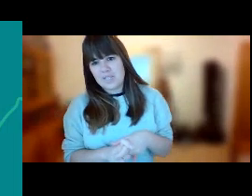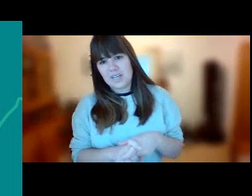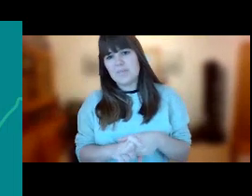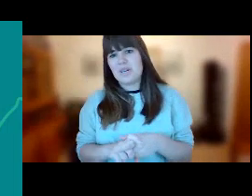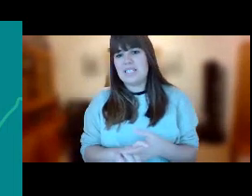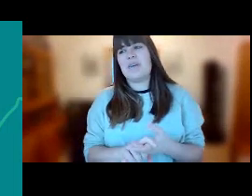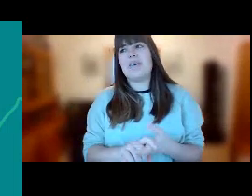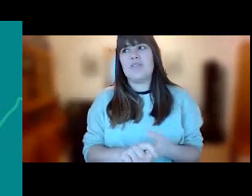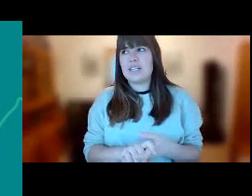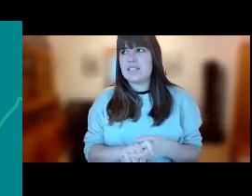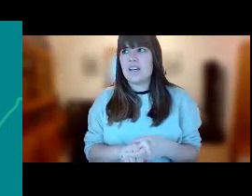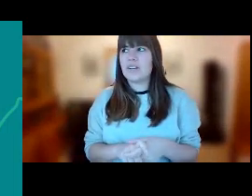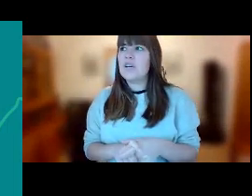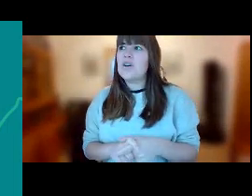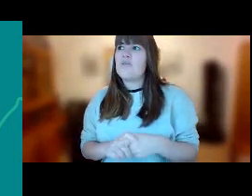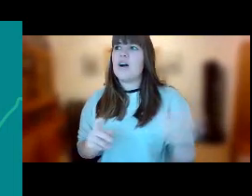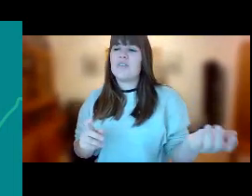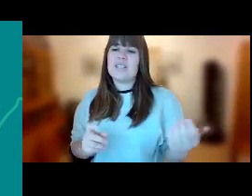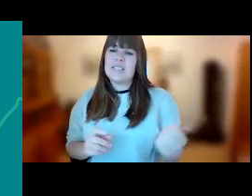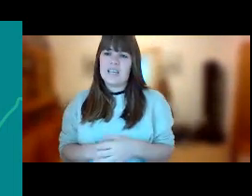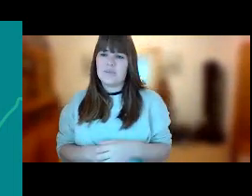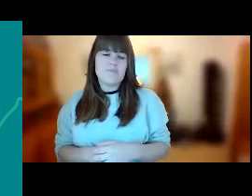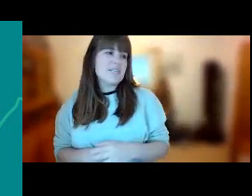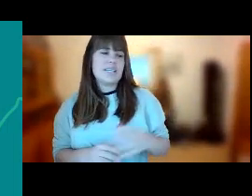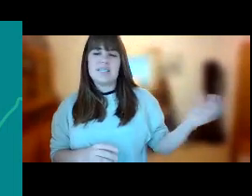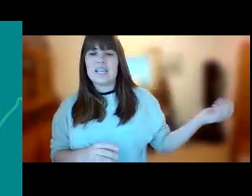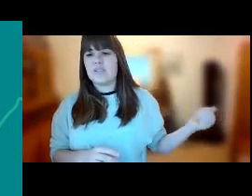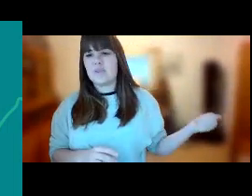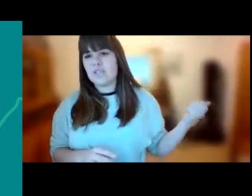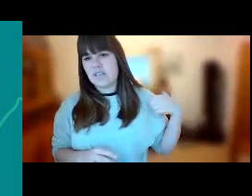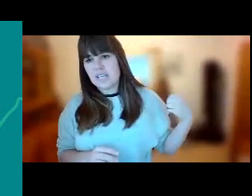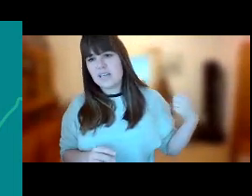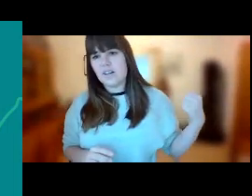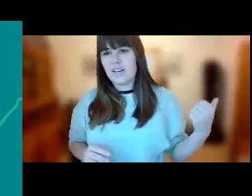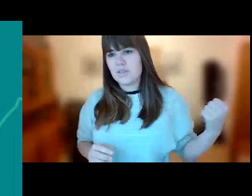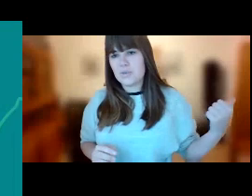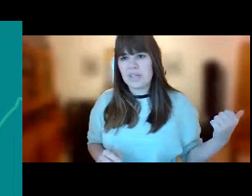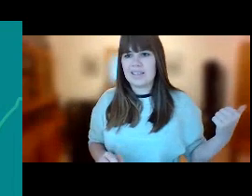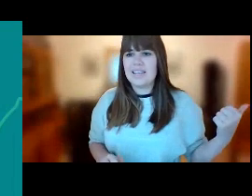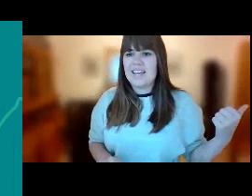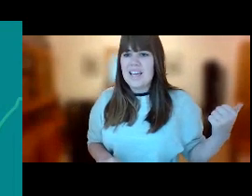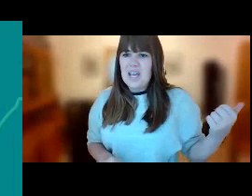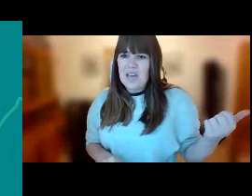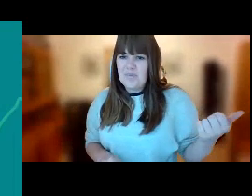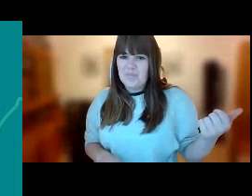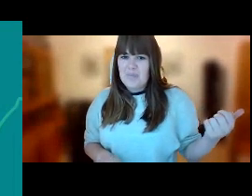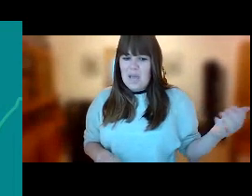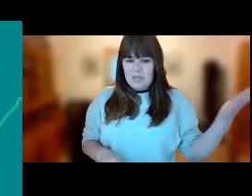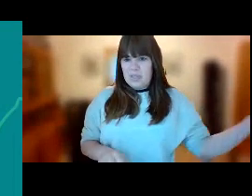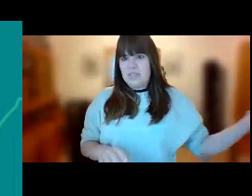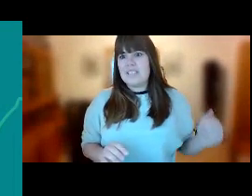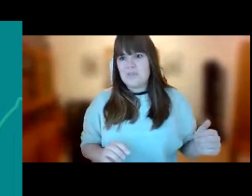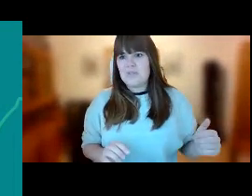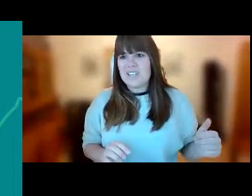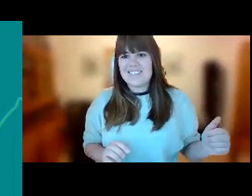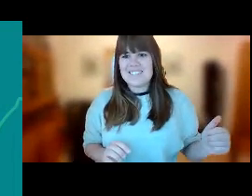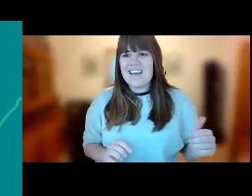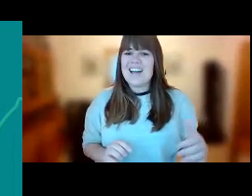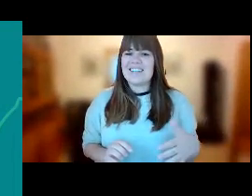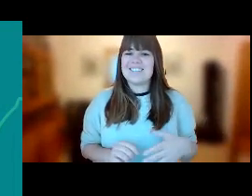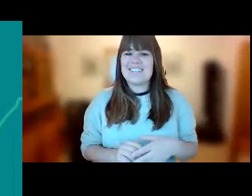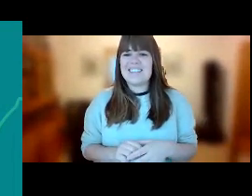for people to participate fully. So rather than saying, well, Dave's a wheelchair user, he can't go swimming because he's a